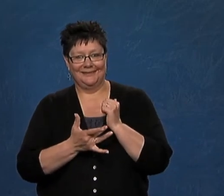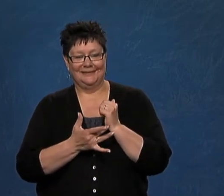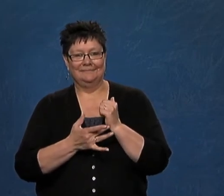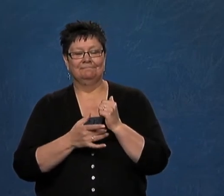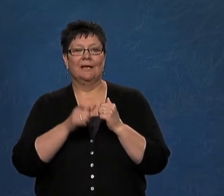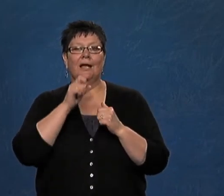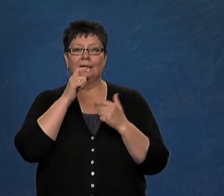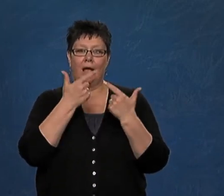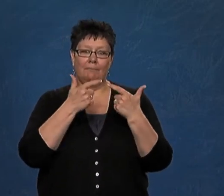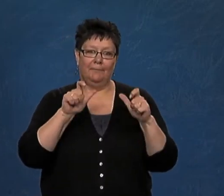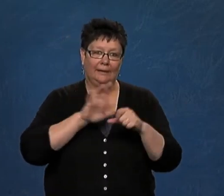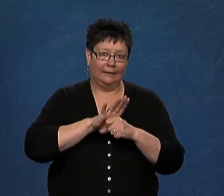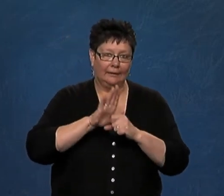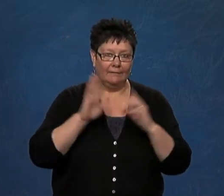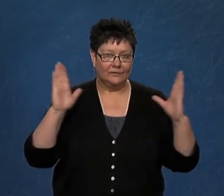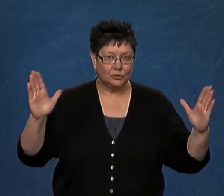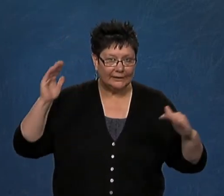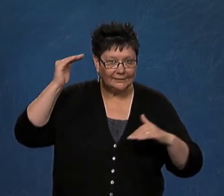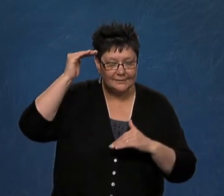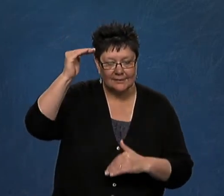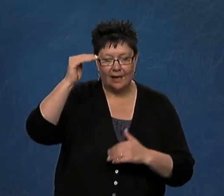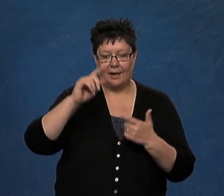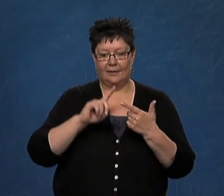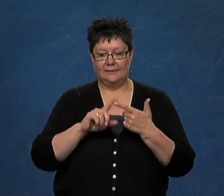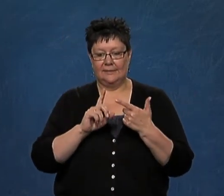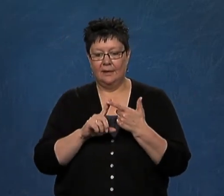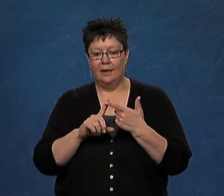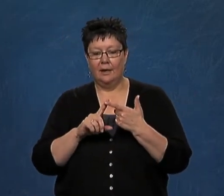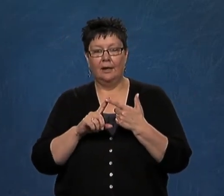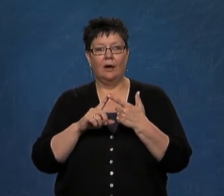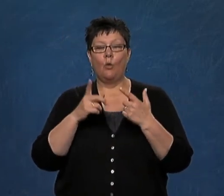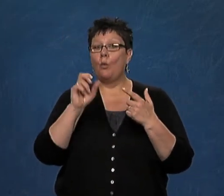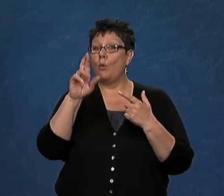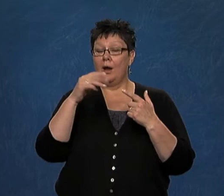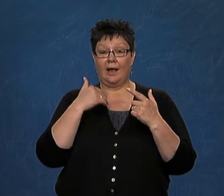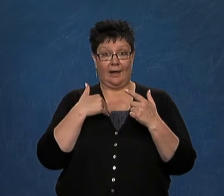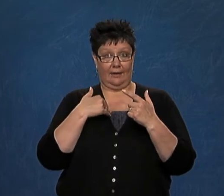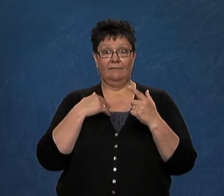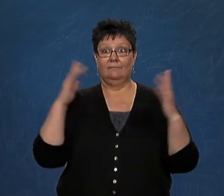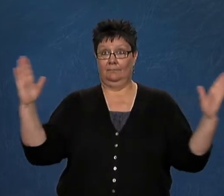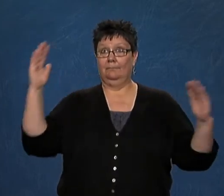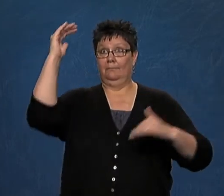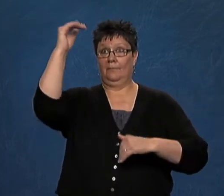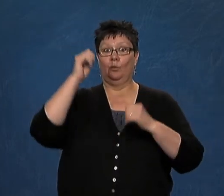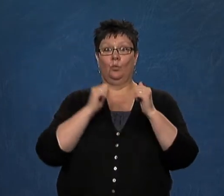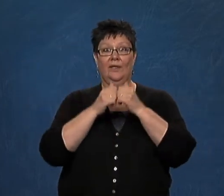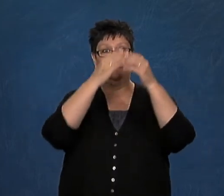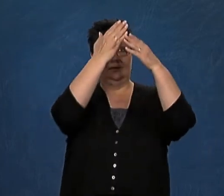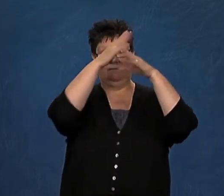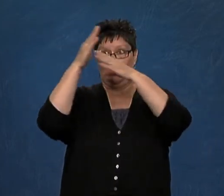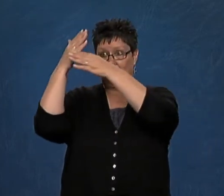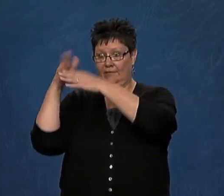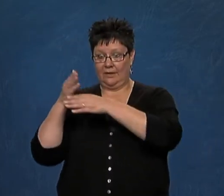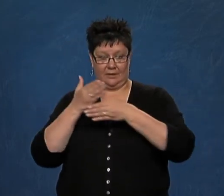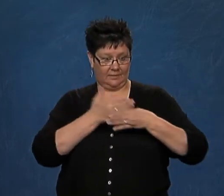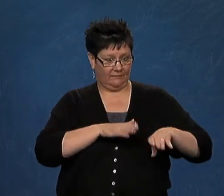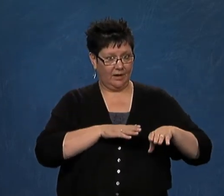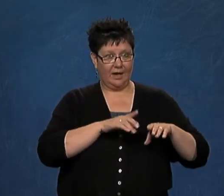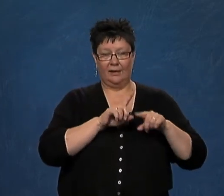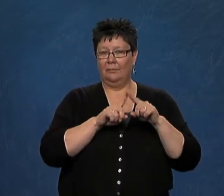all of the problems related to technology. One issue was the screen wasn't wide enough or large enough, or if they